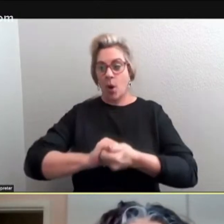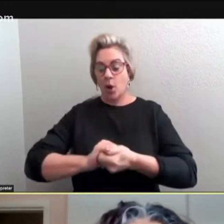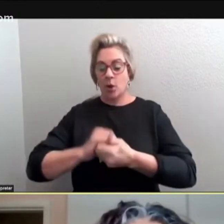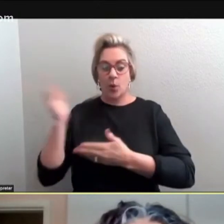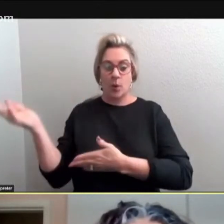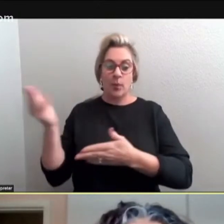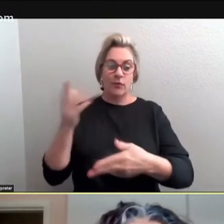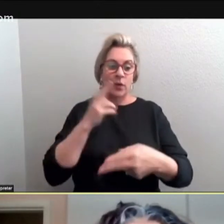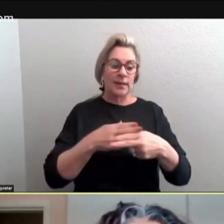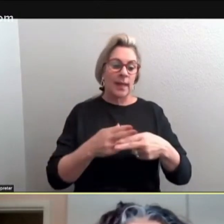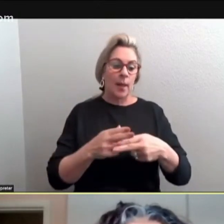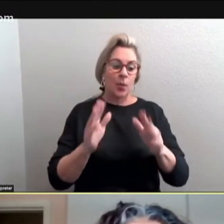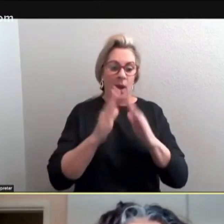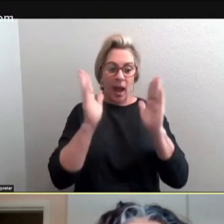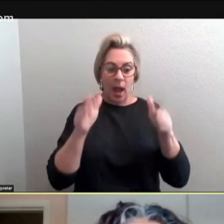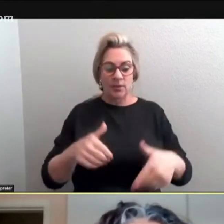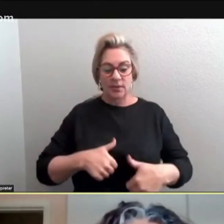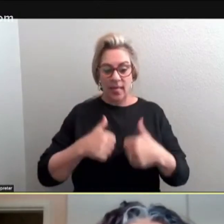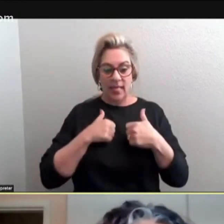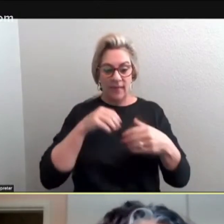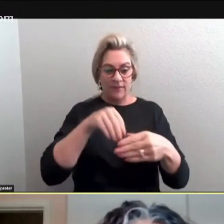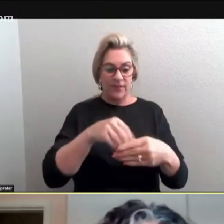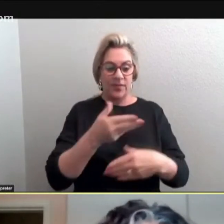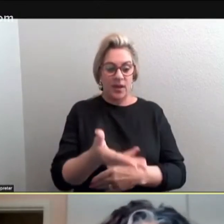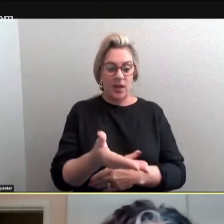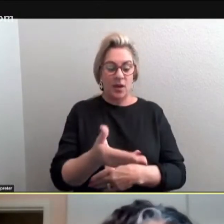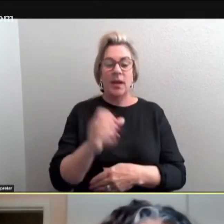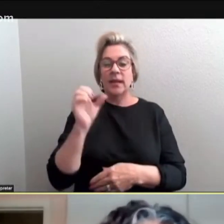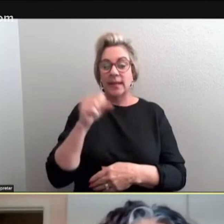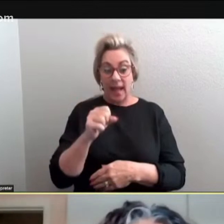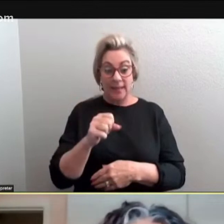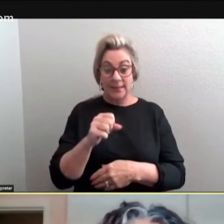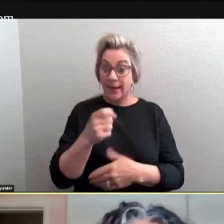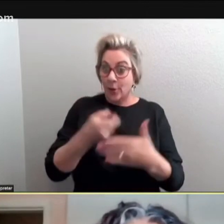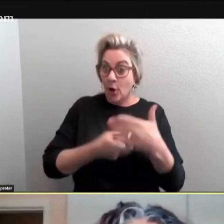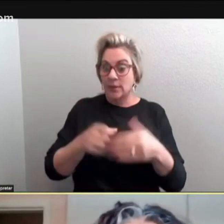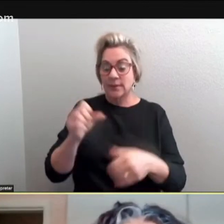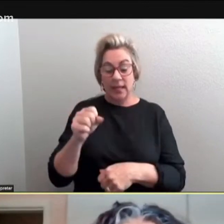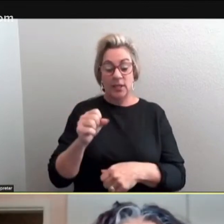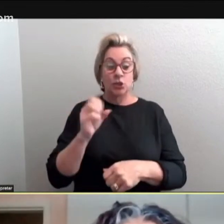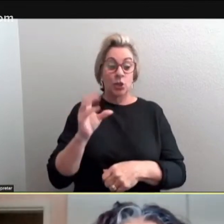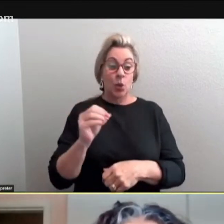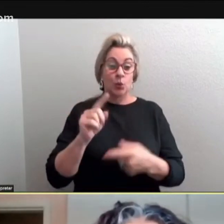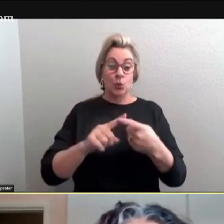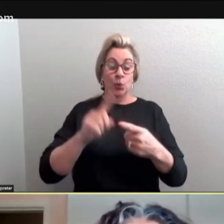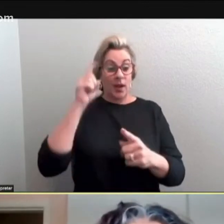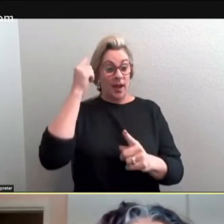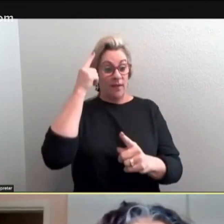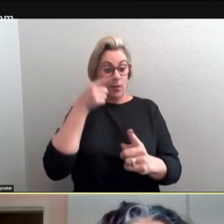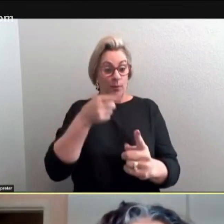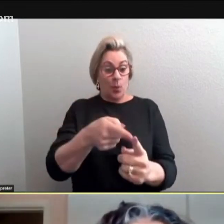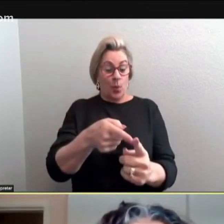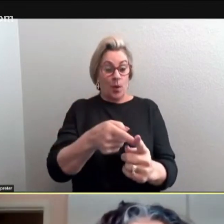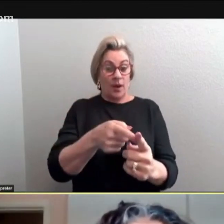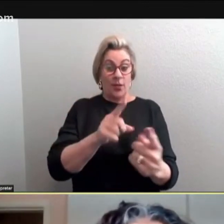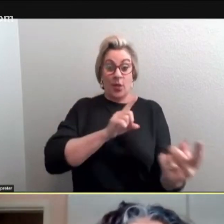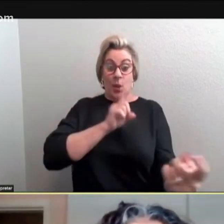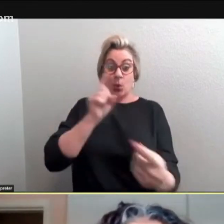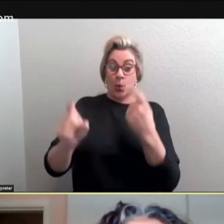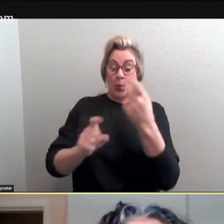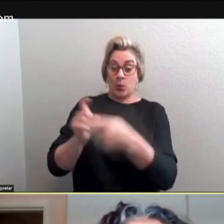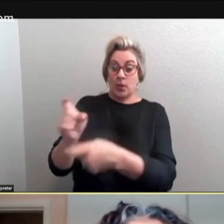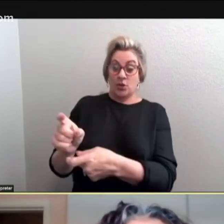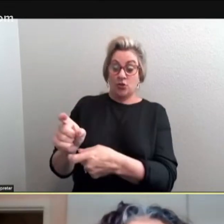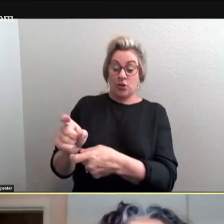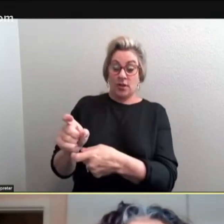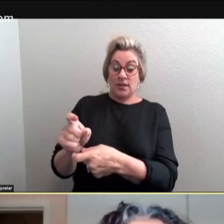for temporary housing, and yes, and they come at a cost. And so to the governor's point, the philanthropic support helps